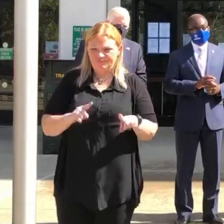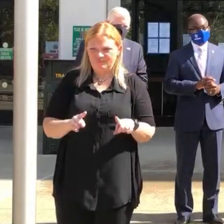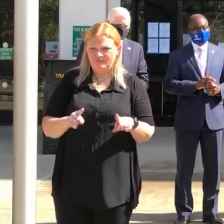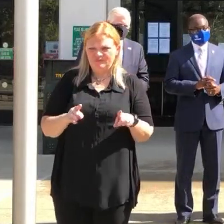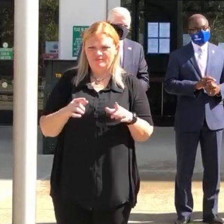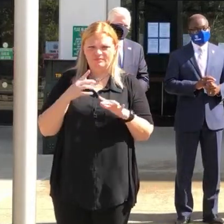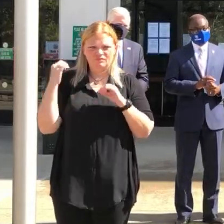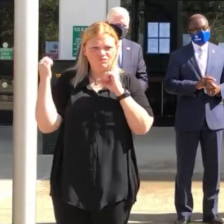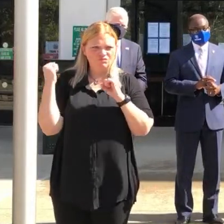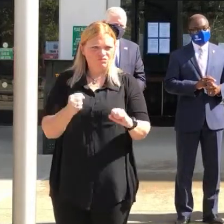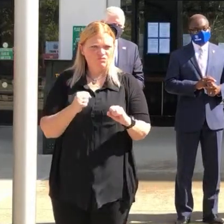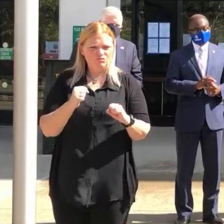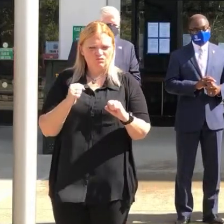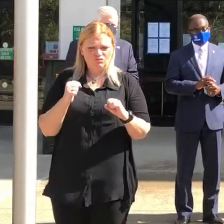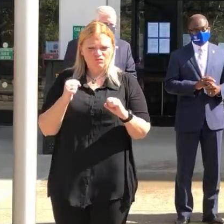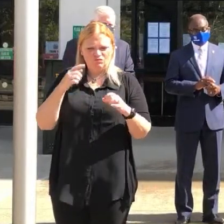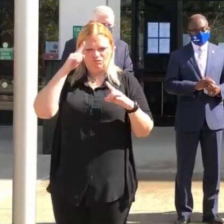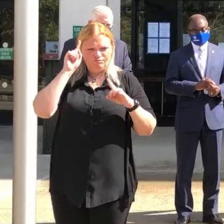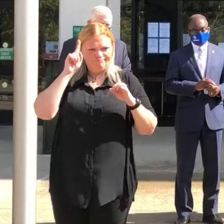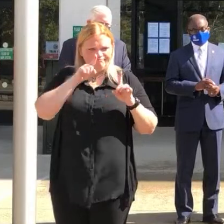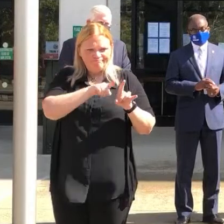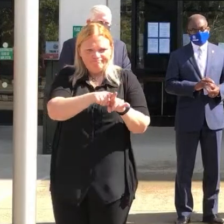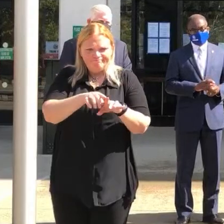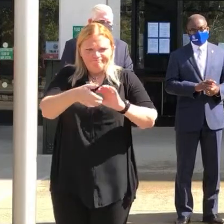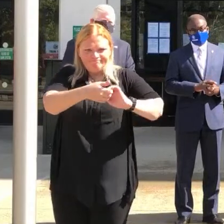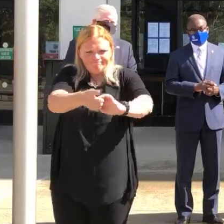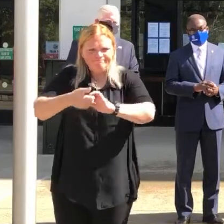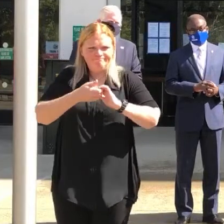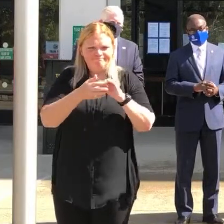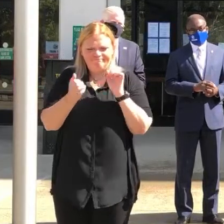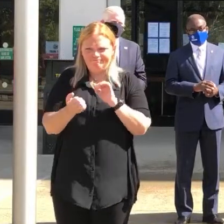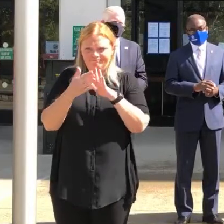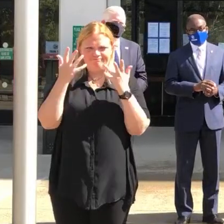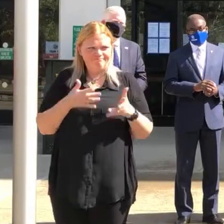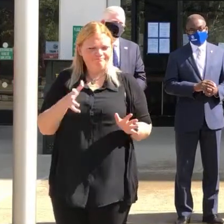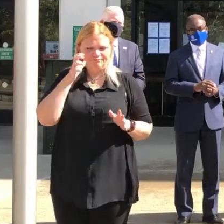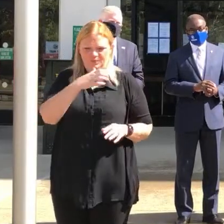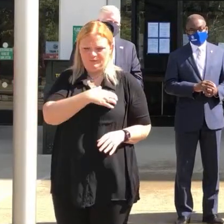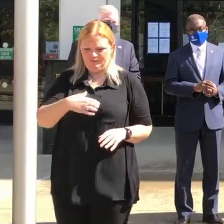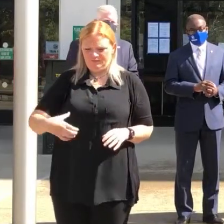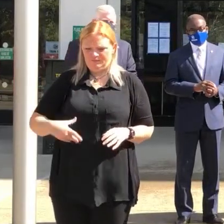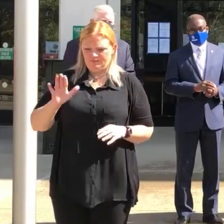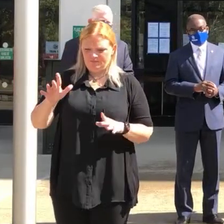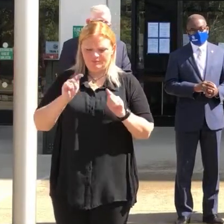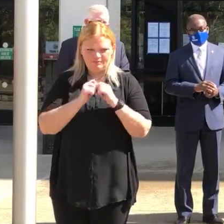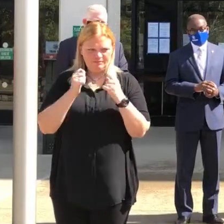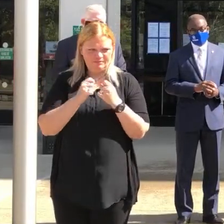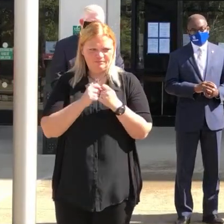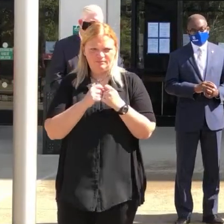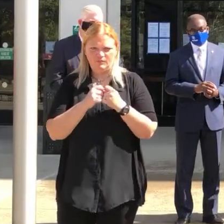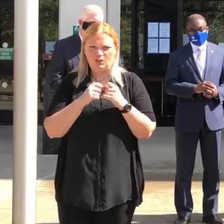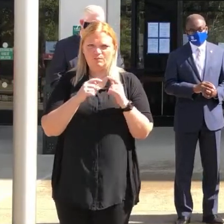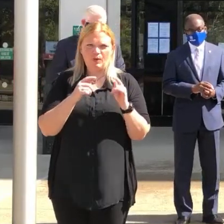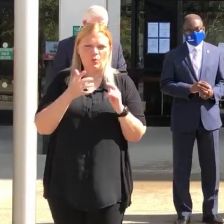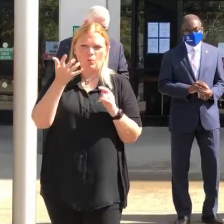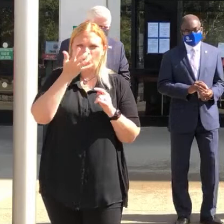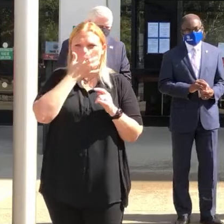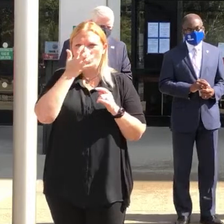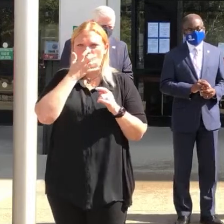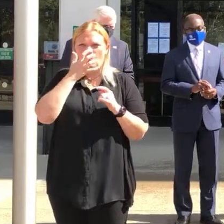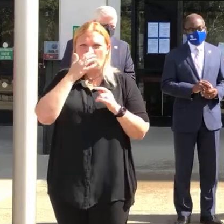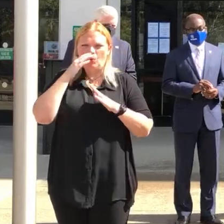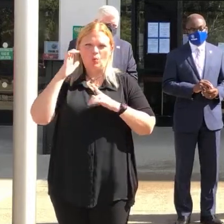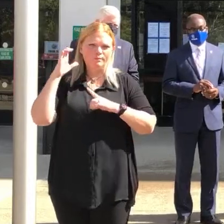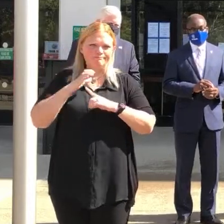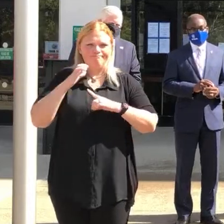a strong collaborative approach. As you've already heard, Mayor Brown and his team has been phenomenal with